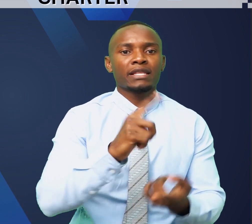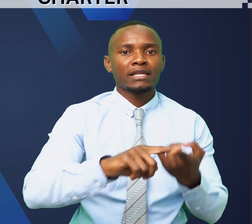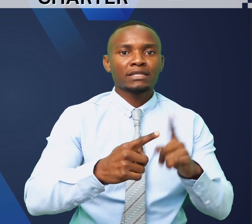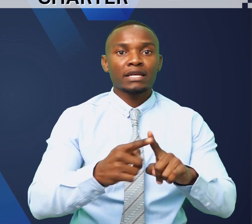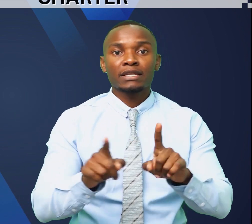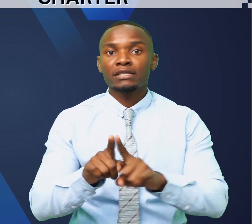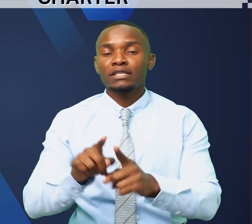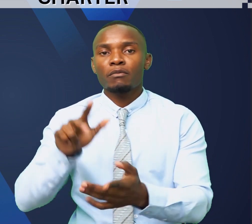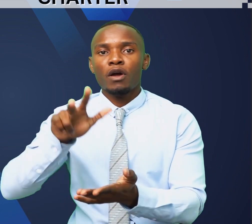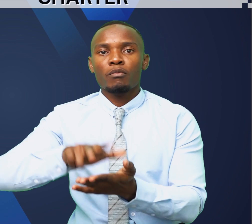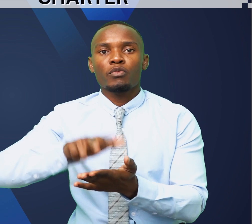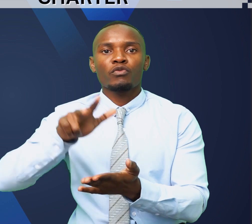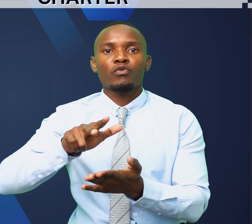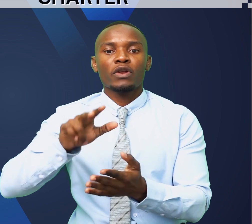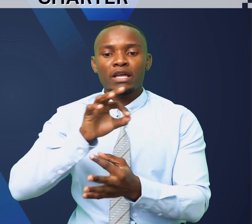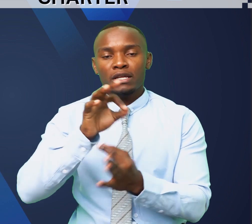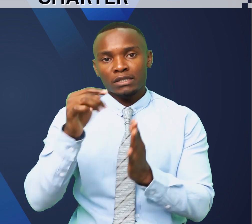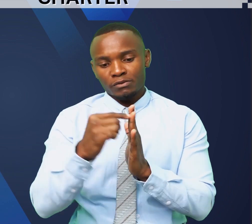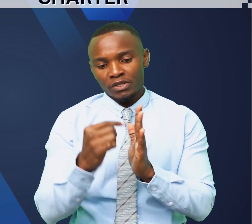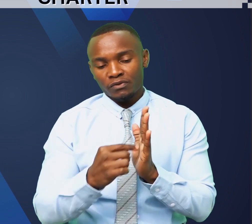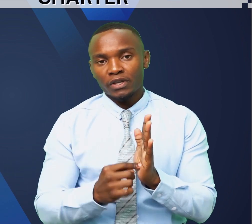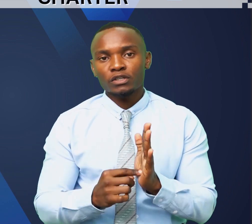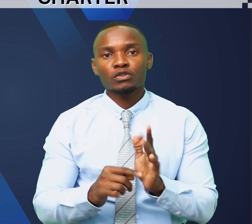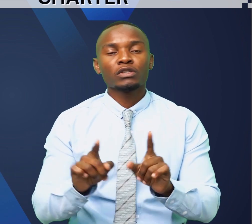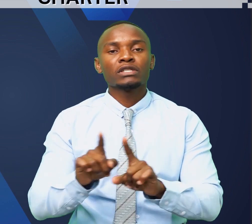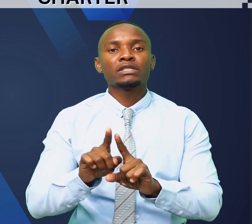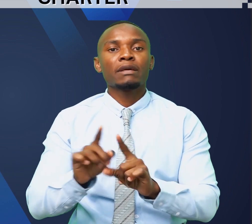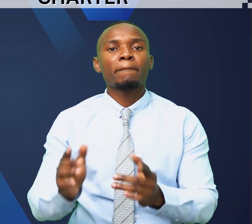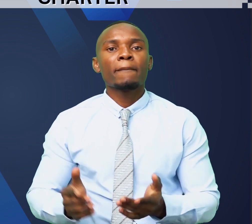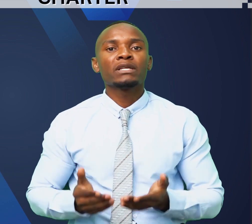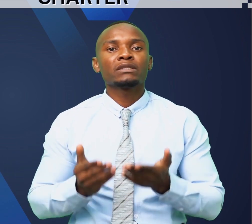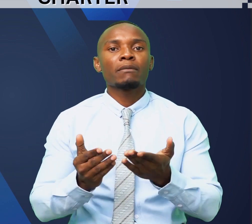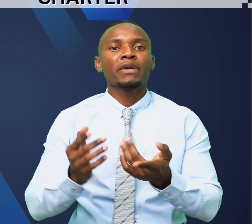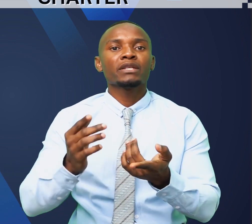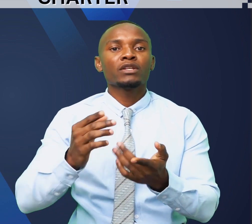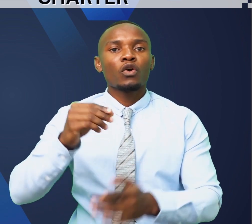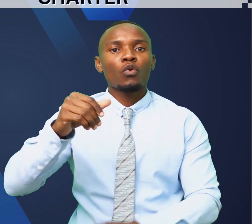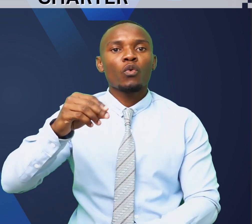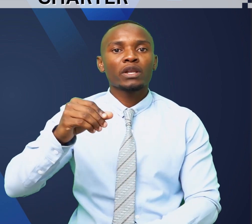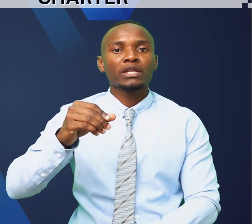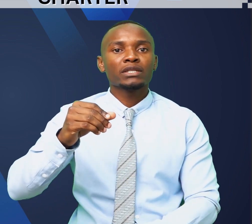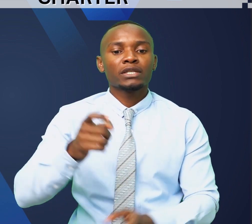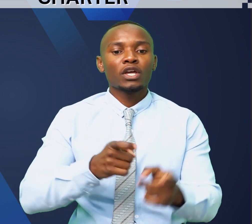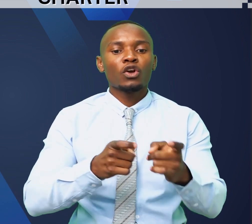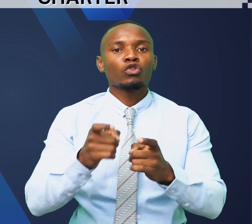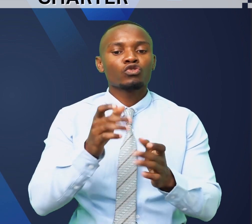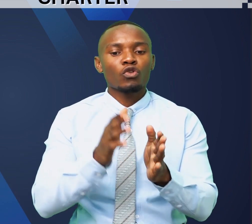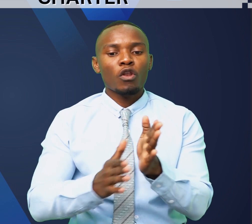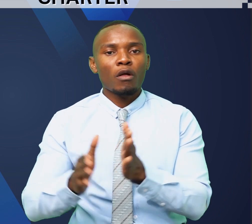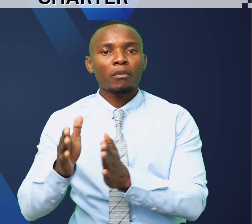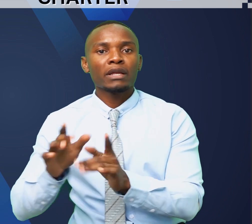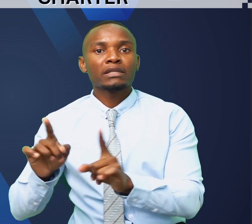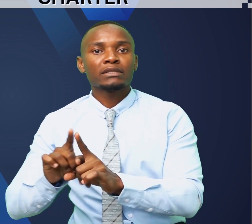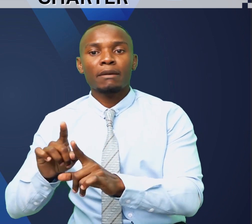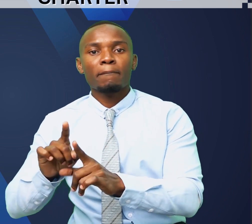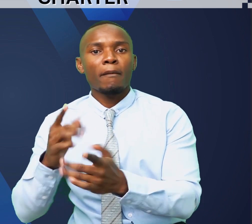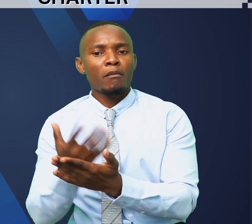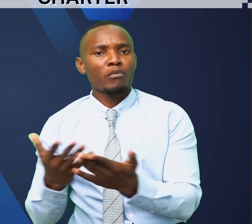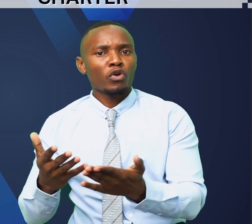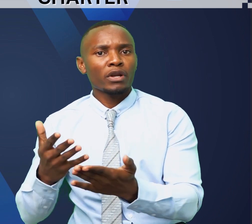approved specifications. 2. Submit quality control plan, product recall, and complaint